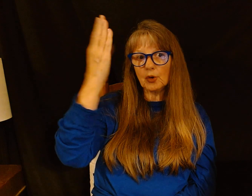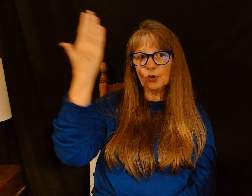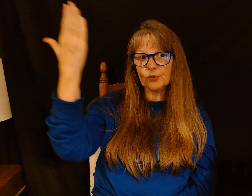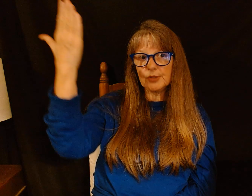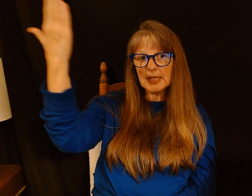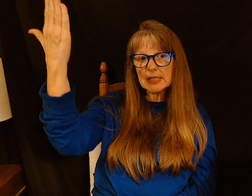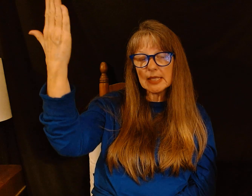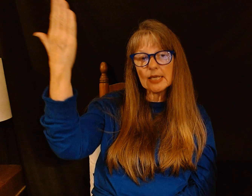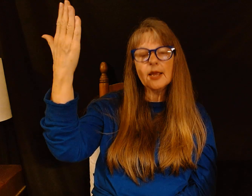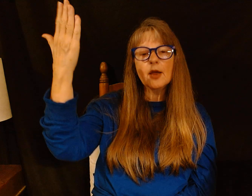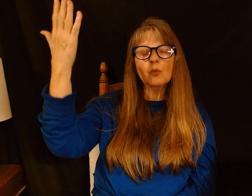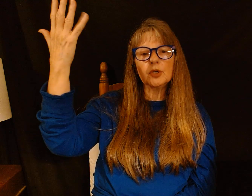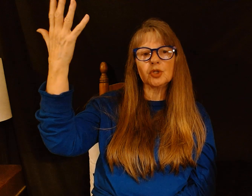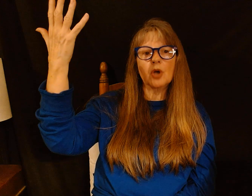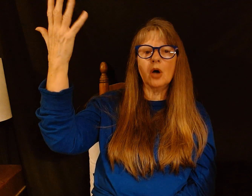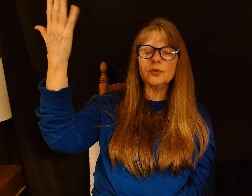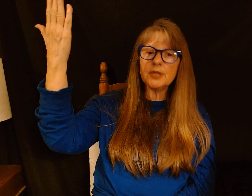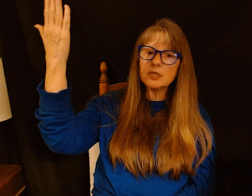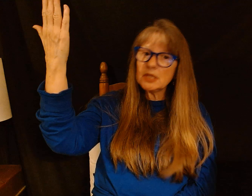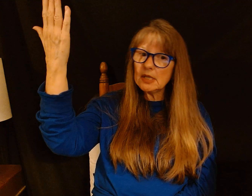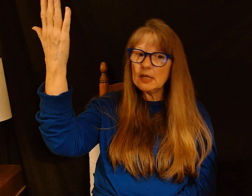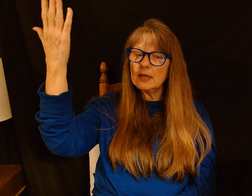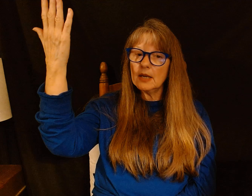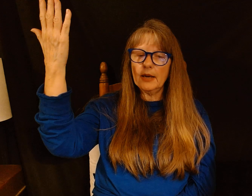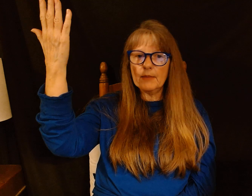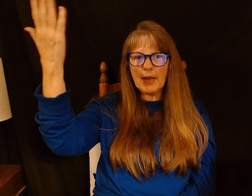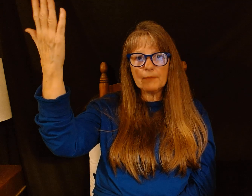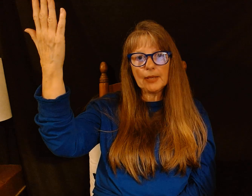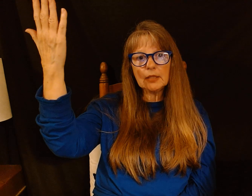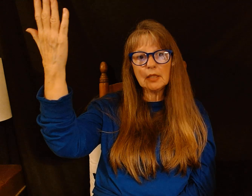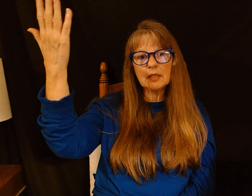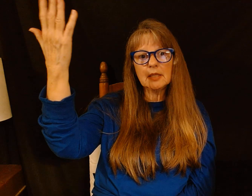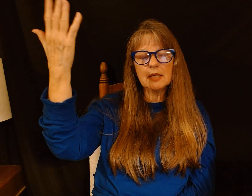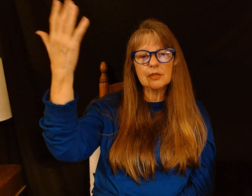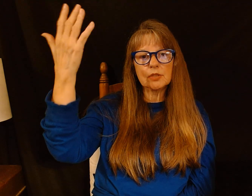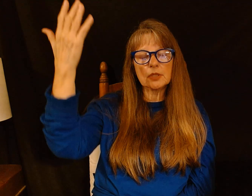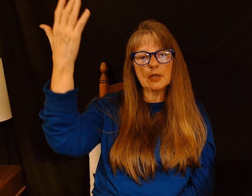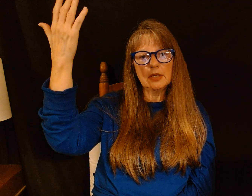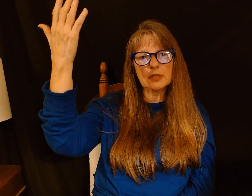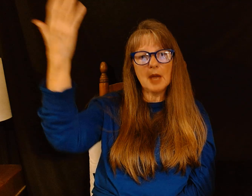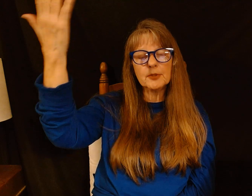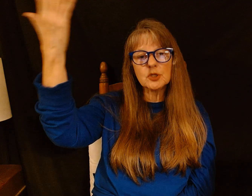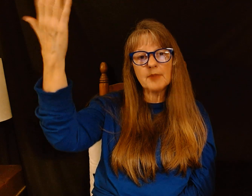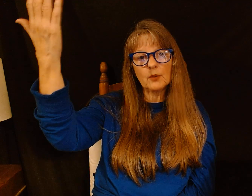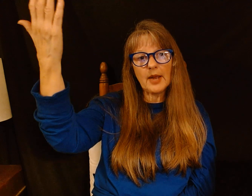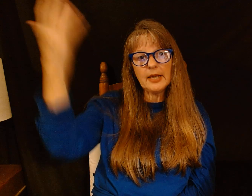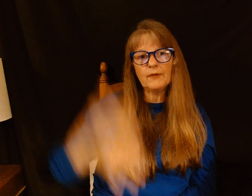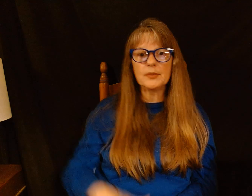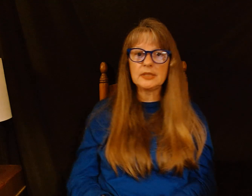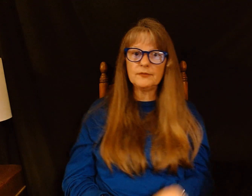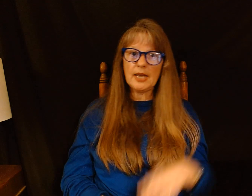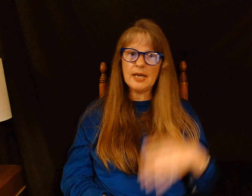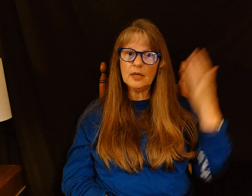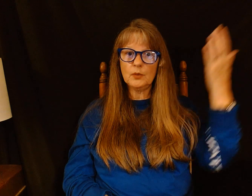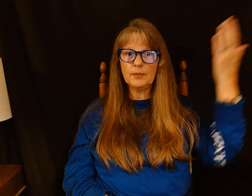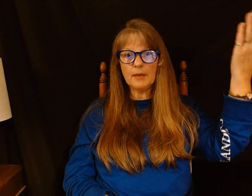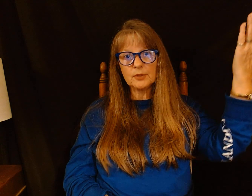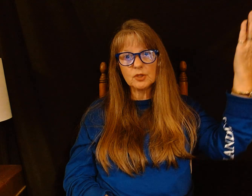your deity, which all deity, in my opinion, is up and to my right. If I was left-handed, it would be up and to my